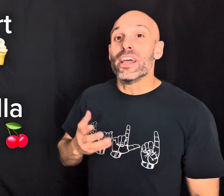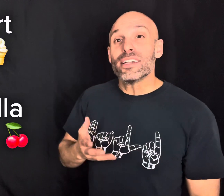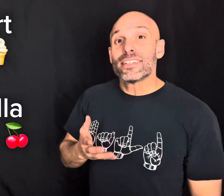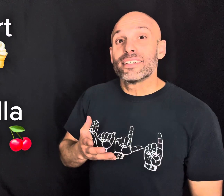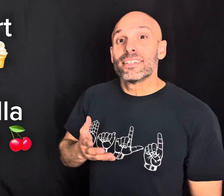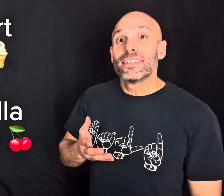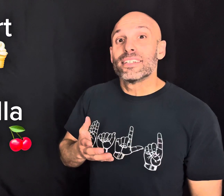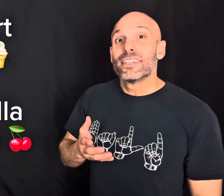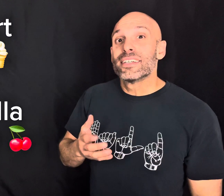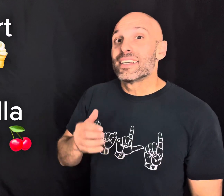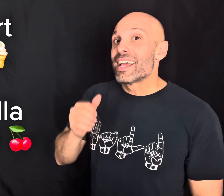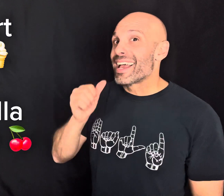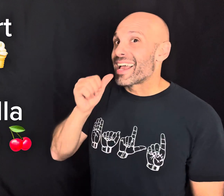nut,